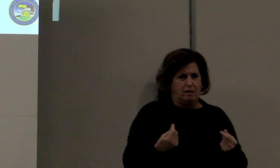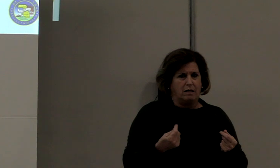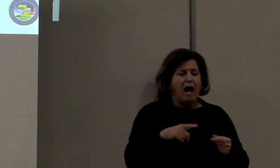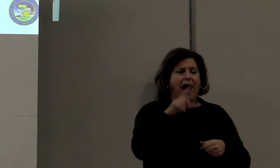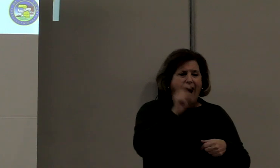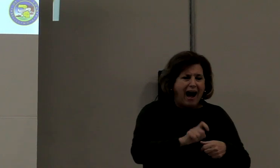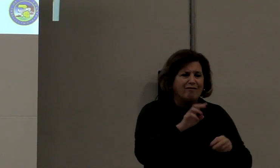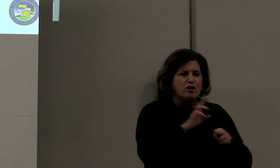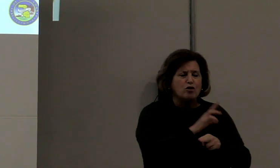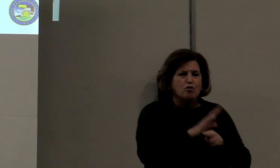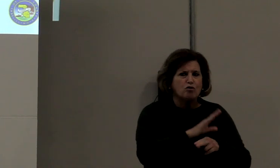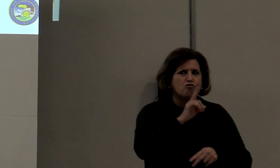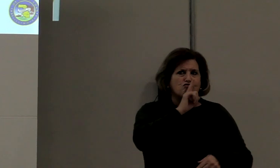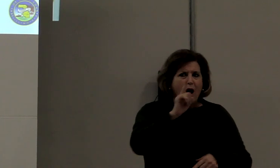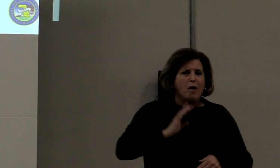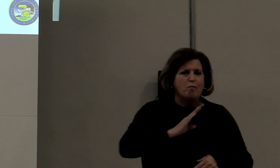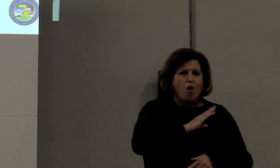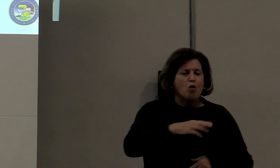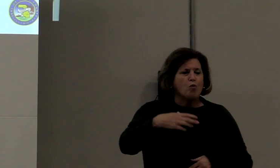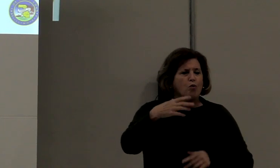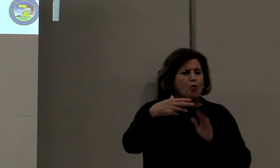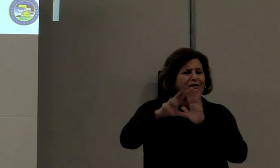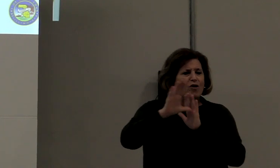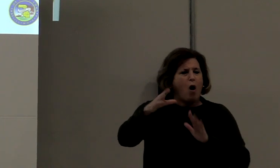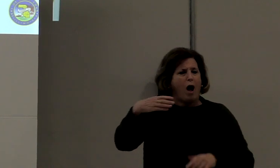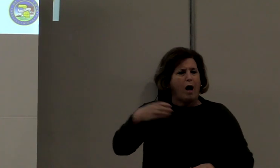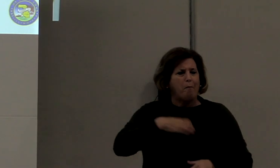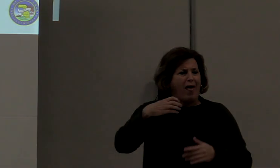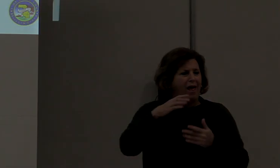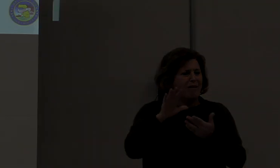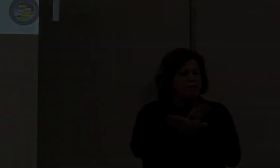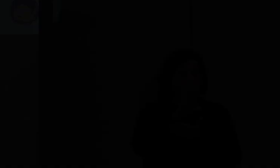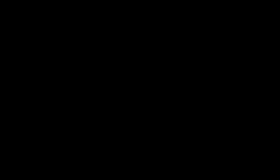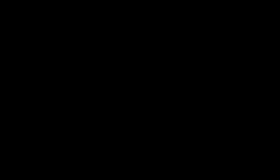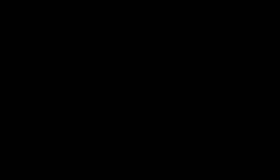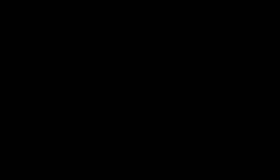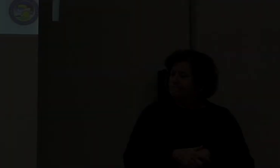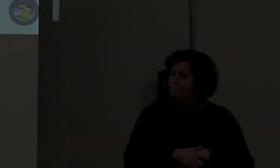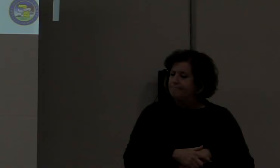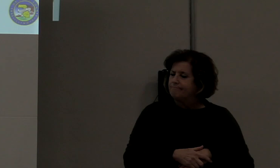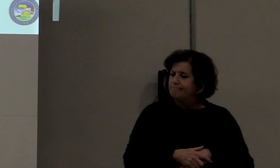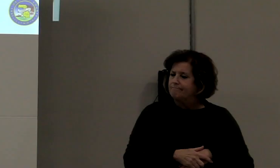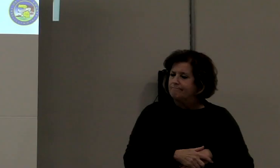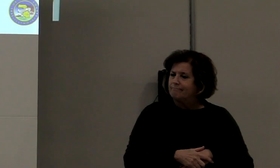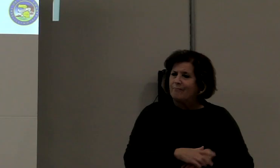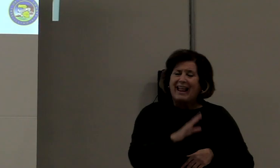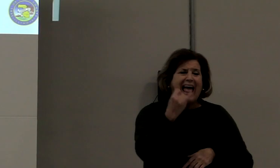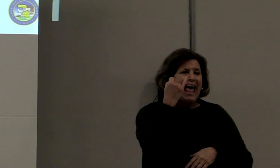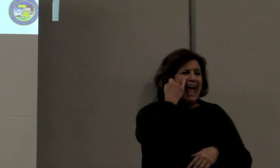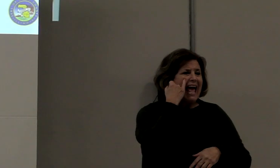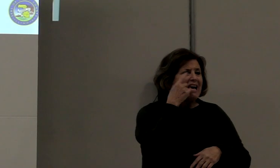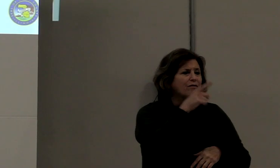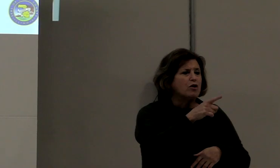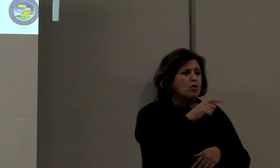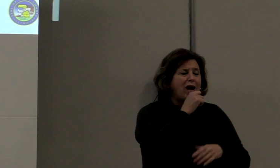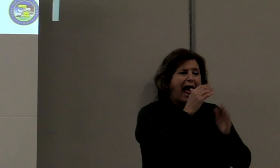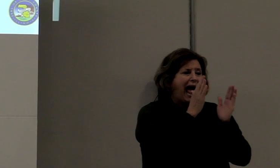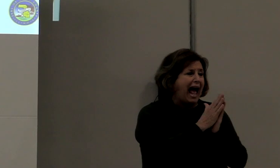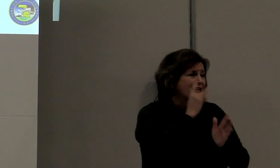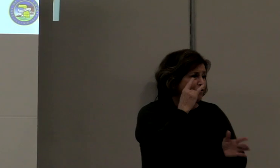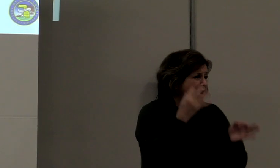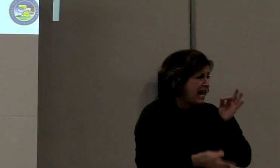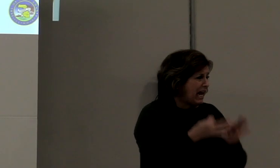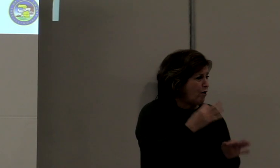You have to use an official Board of Review complaint form or file online. And if you fail to ask for a hearing